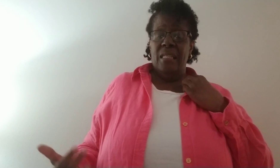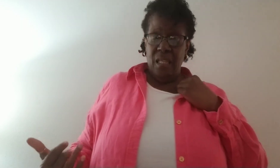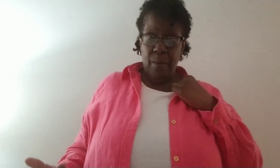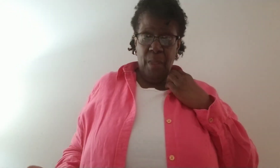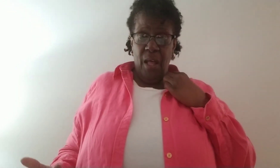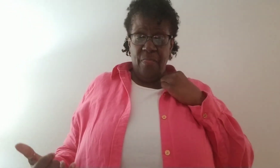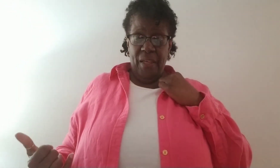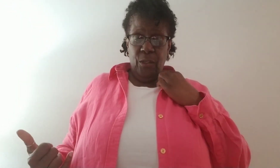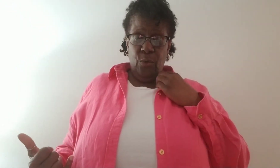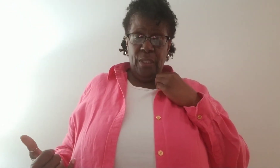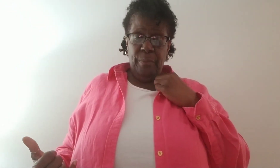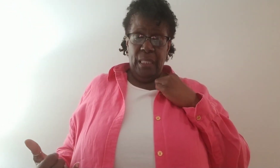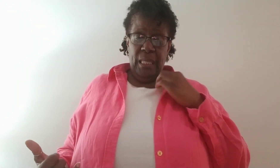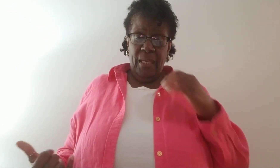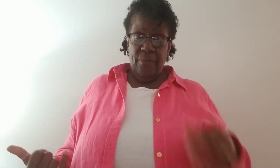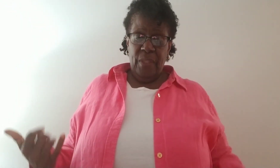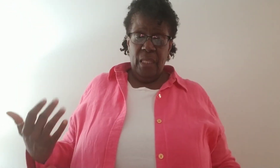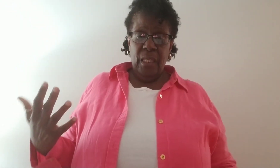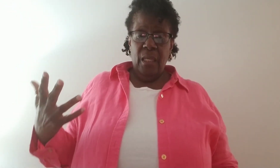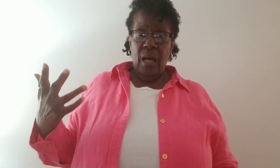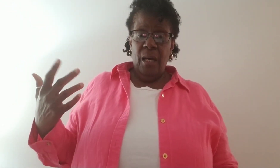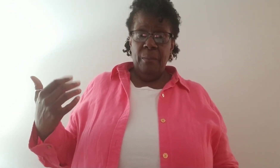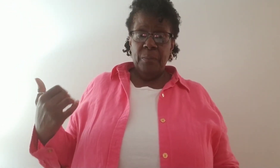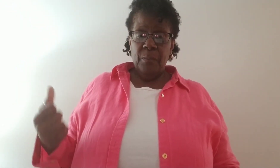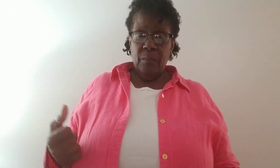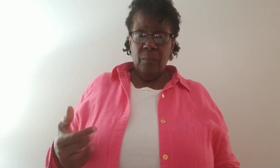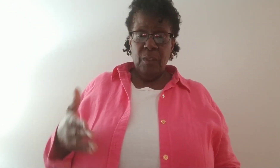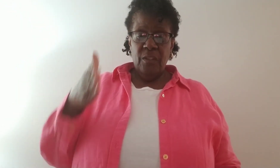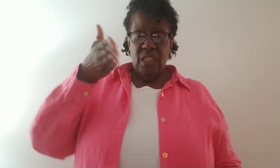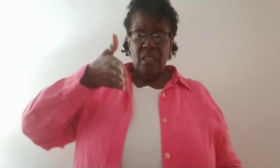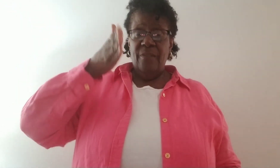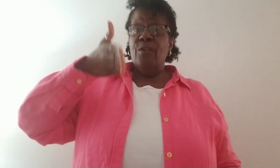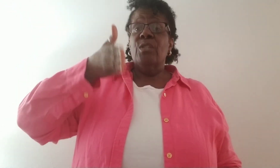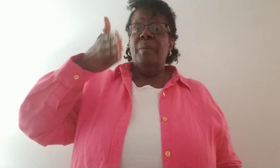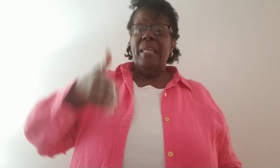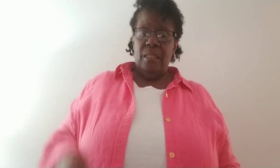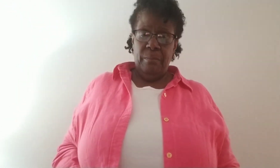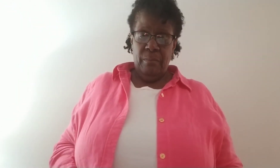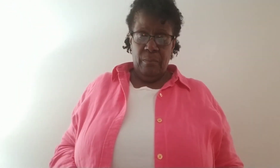some that are going to be in the just in the first place.